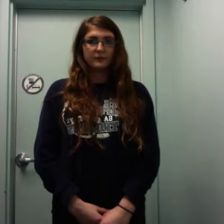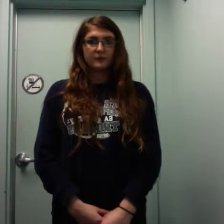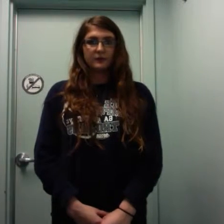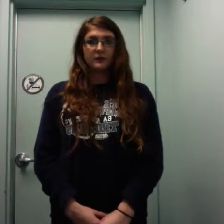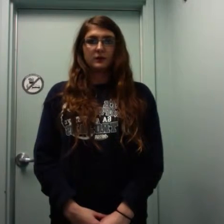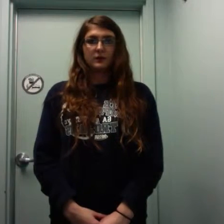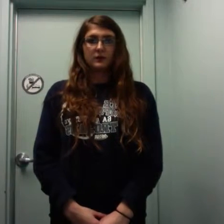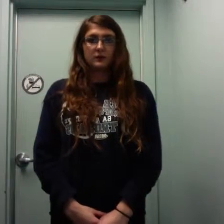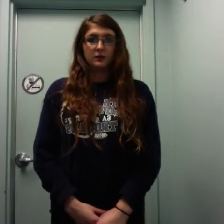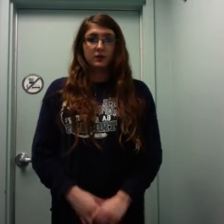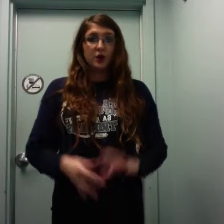allotted.